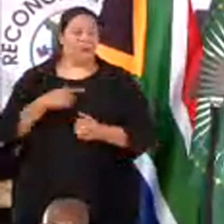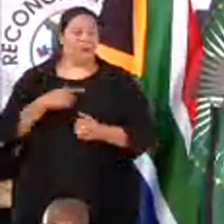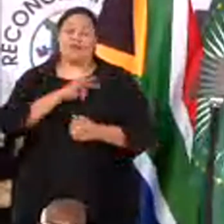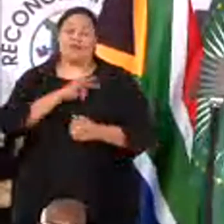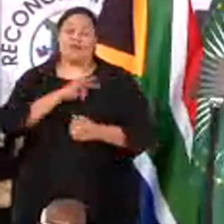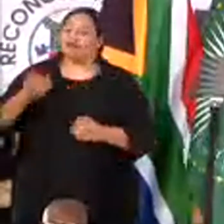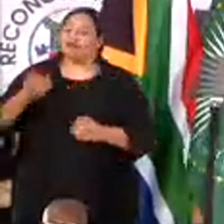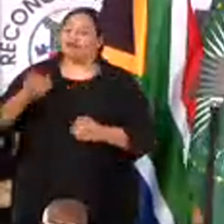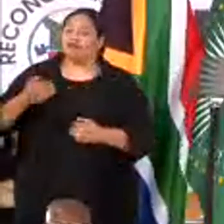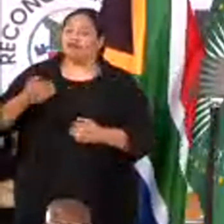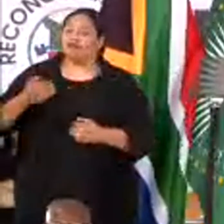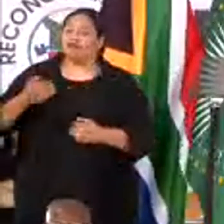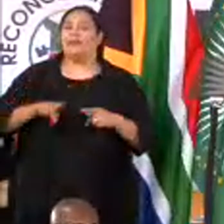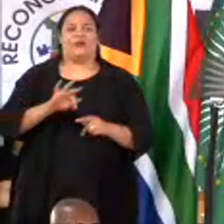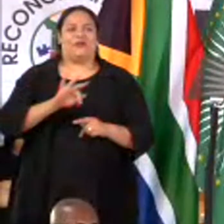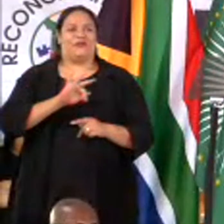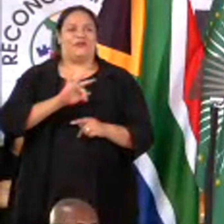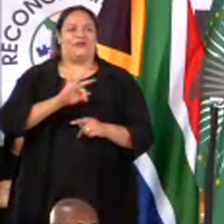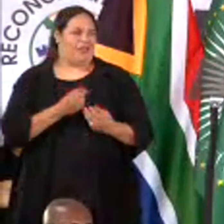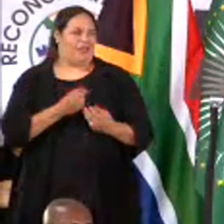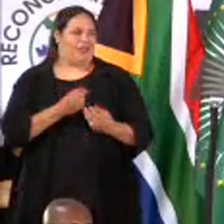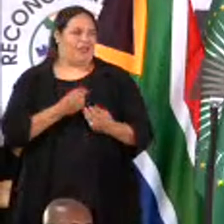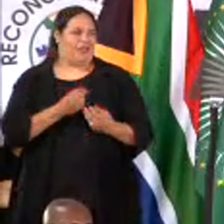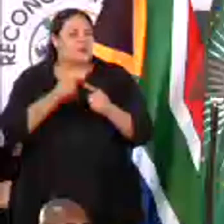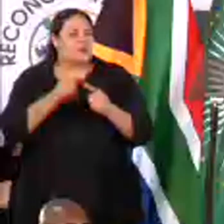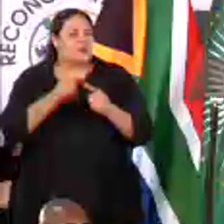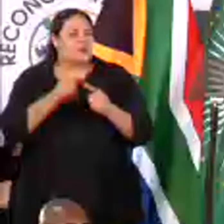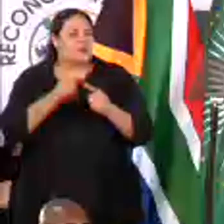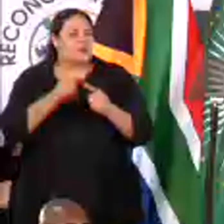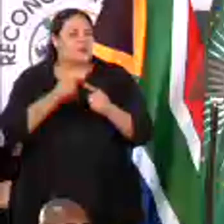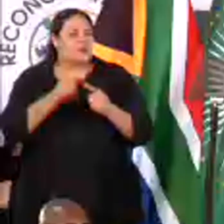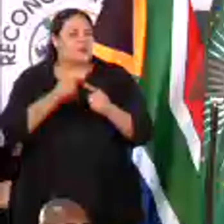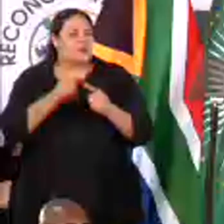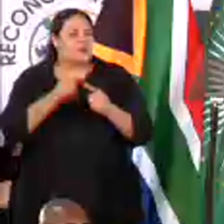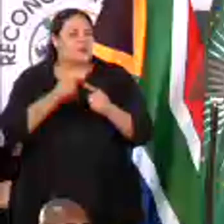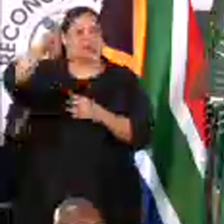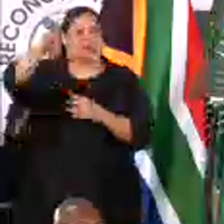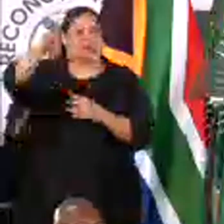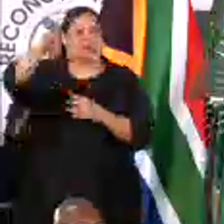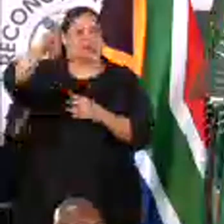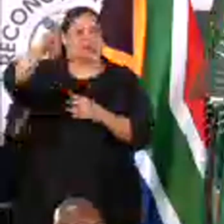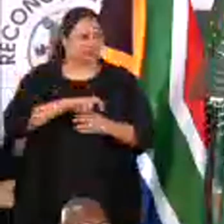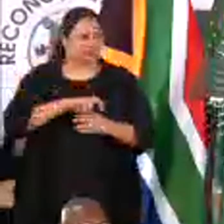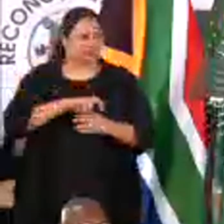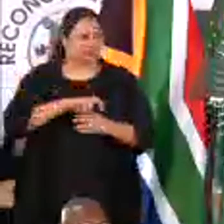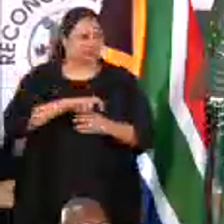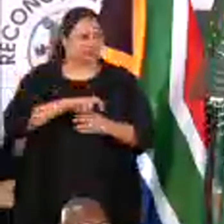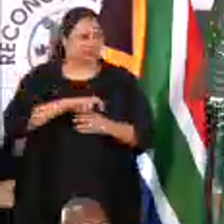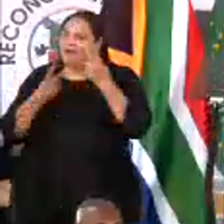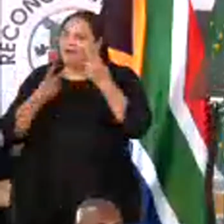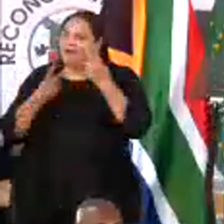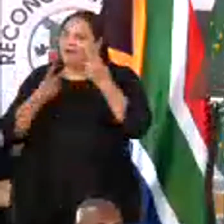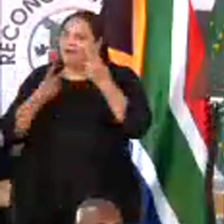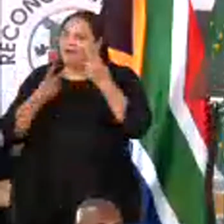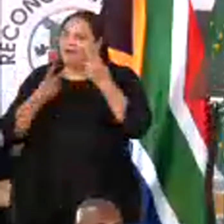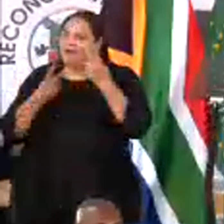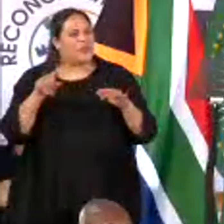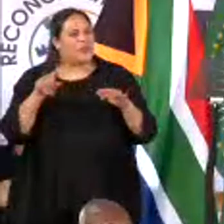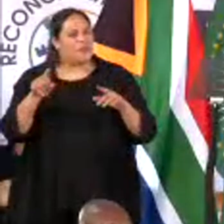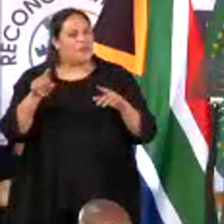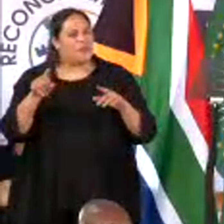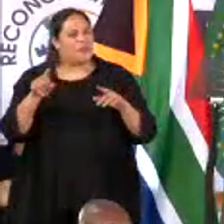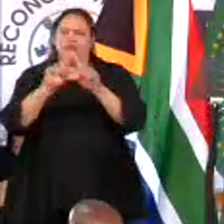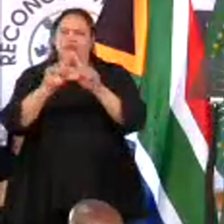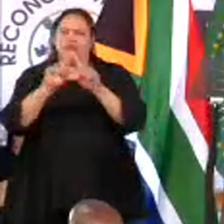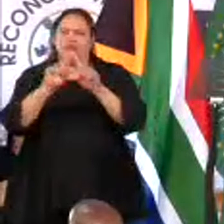the opportunity of going around the world, of seeing a number of people from a number